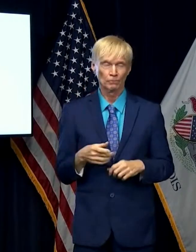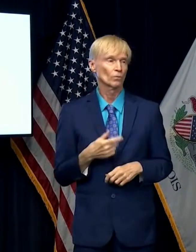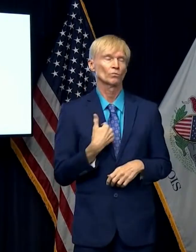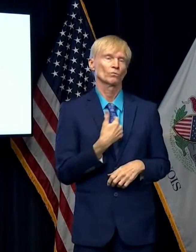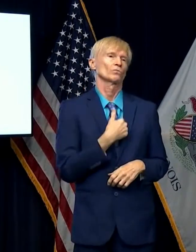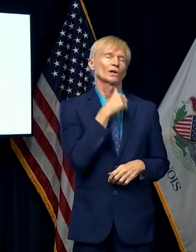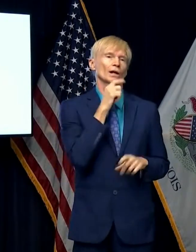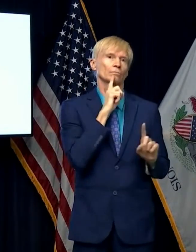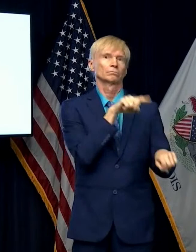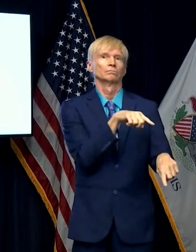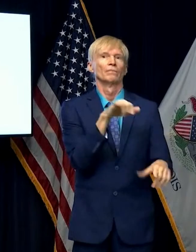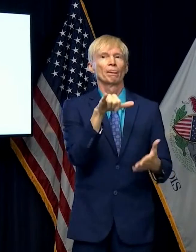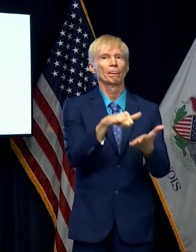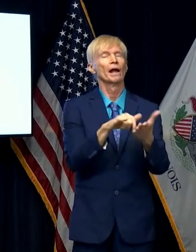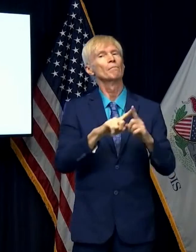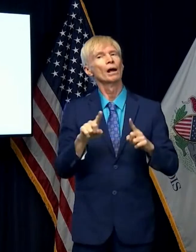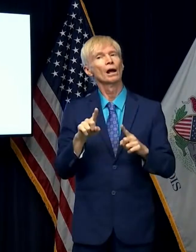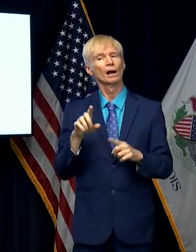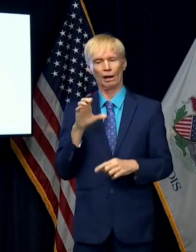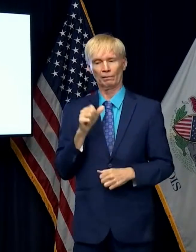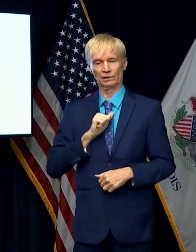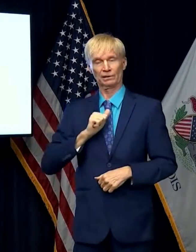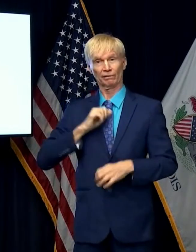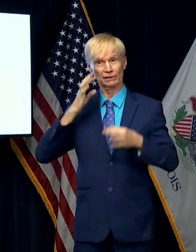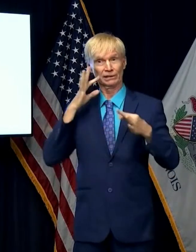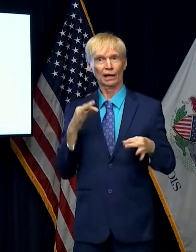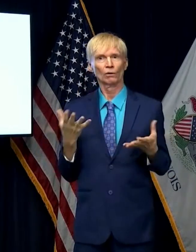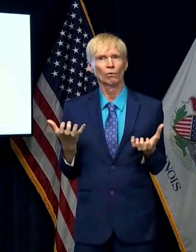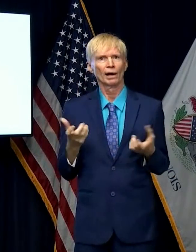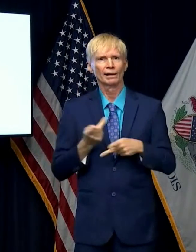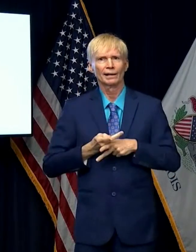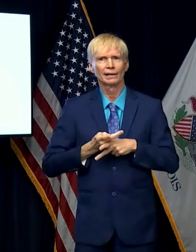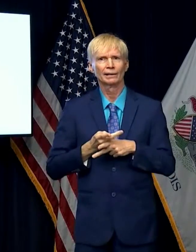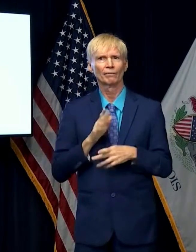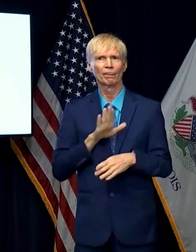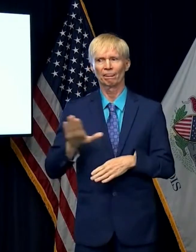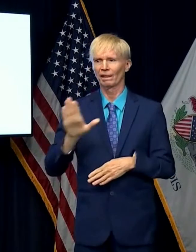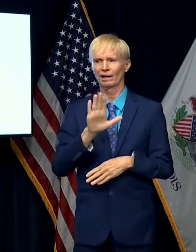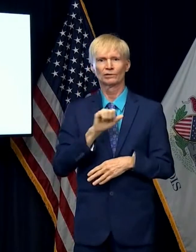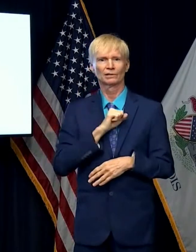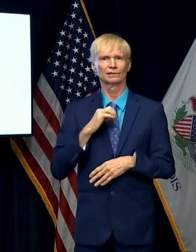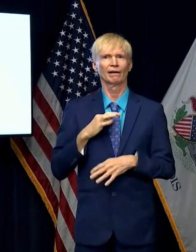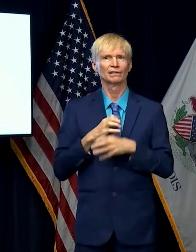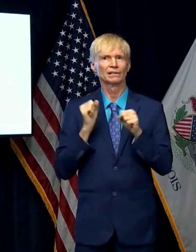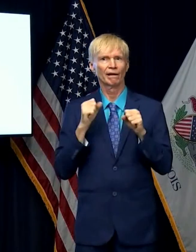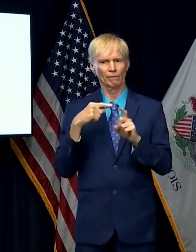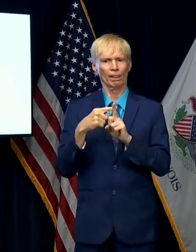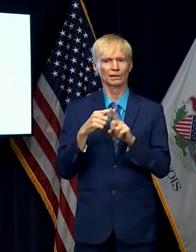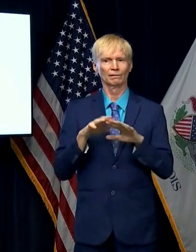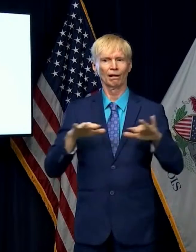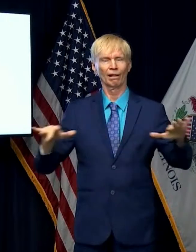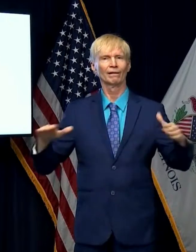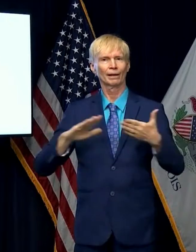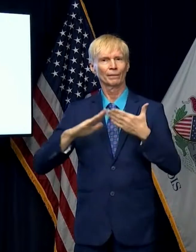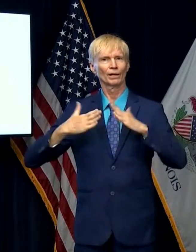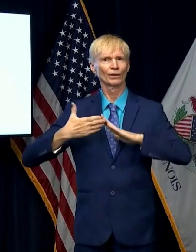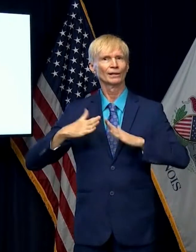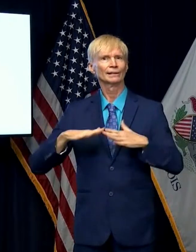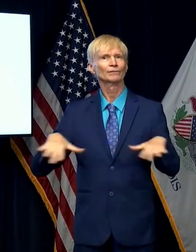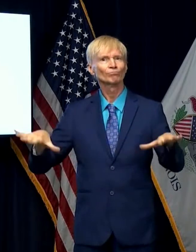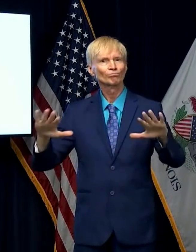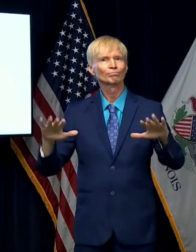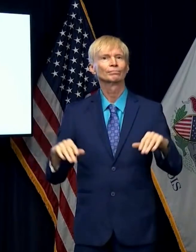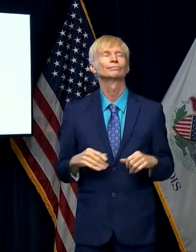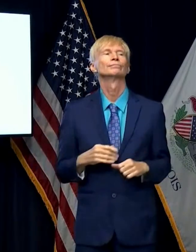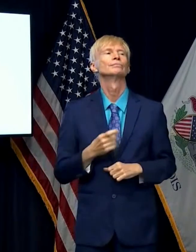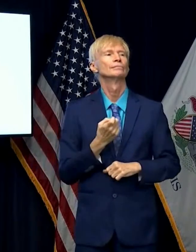certainly companies that are doing it, I think, are doing it because they want to keep their workers safe and the rest of our community safe. Governor Pritzker, what